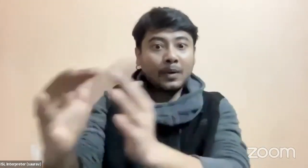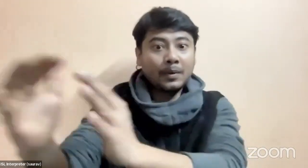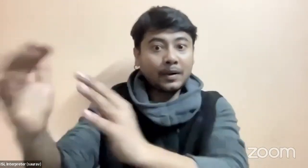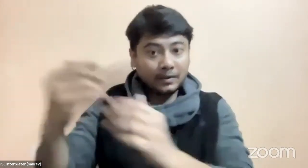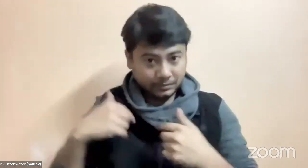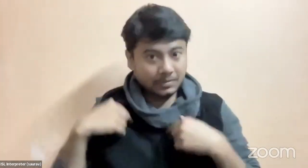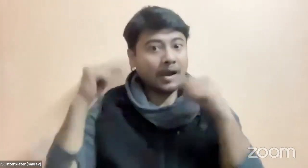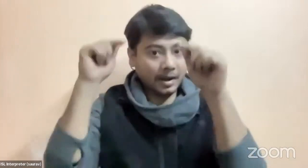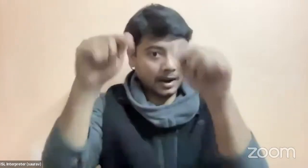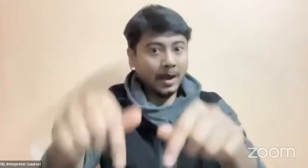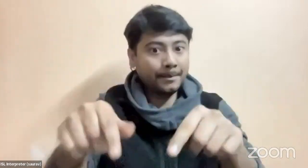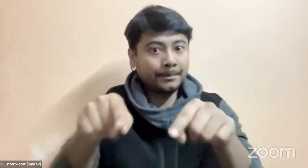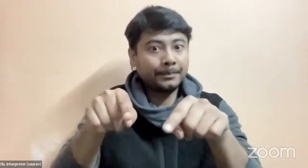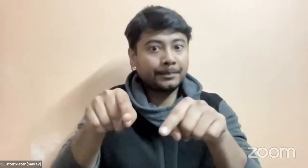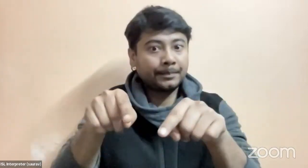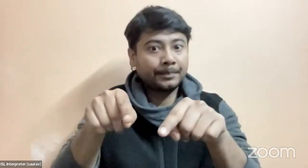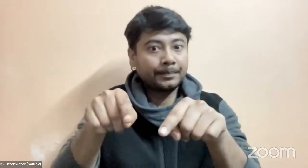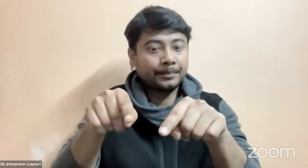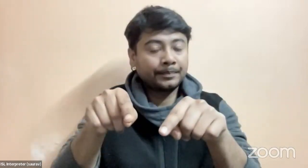make people devotees